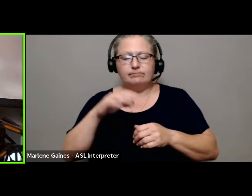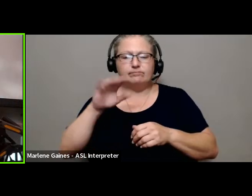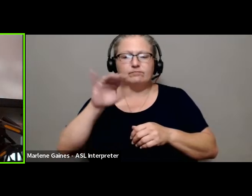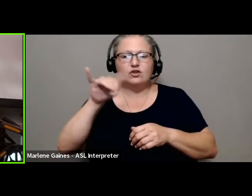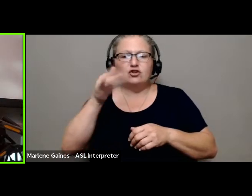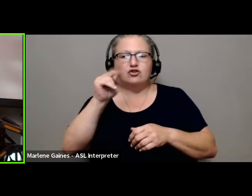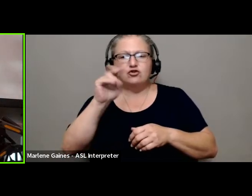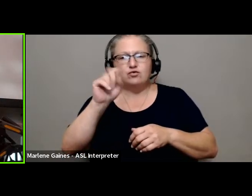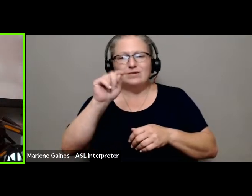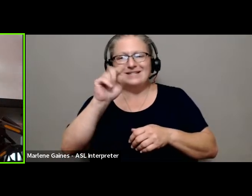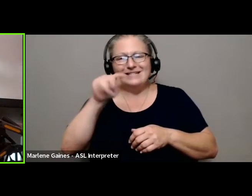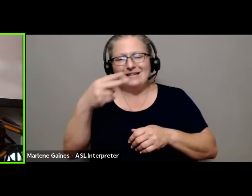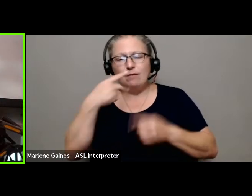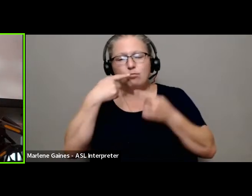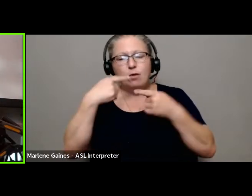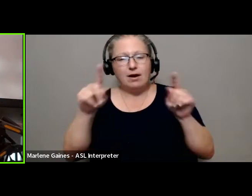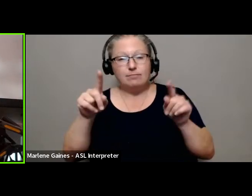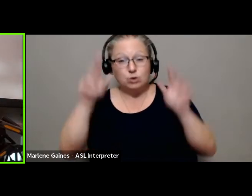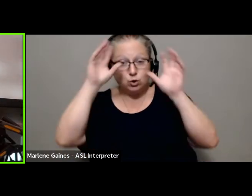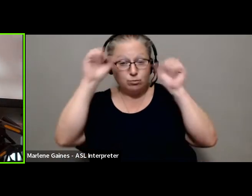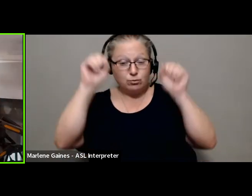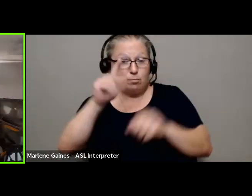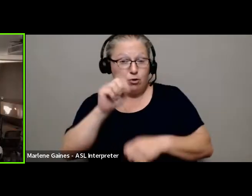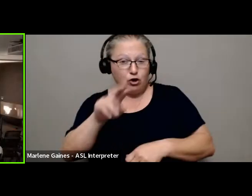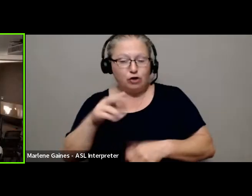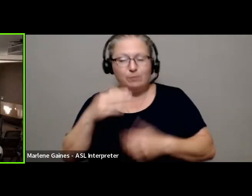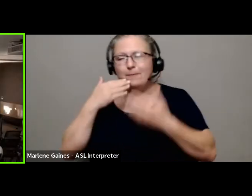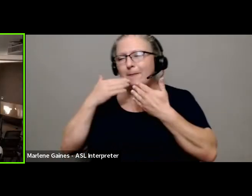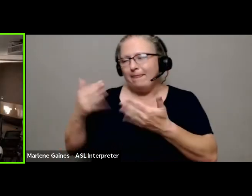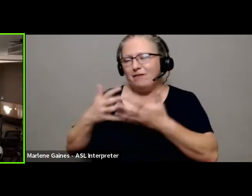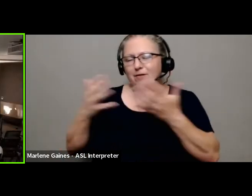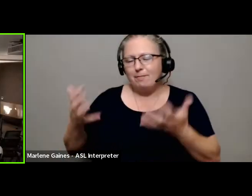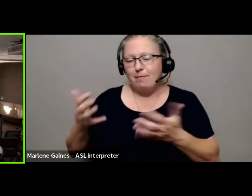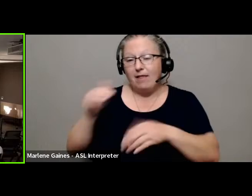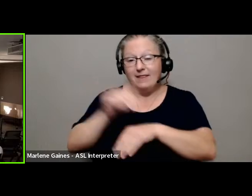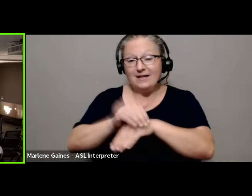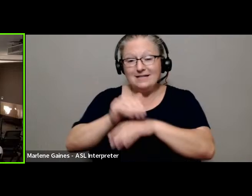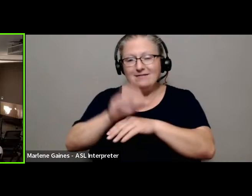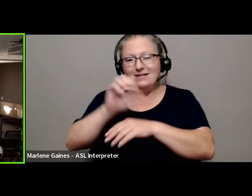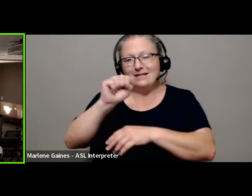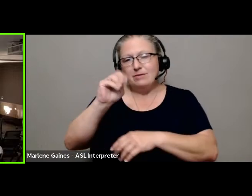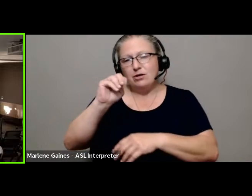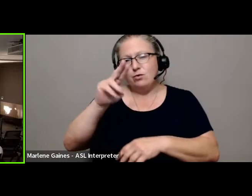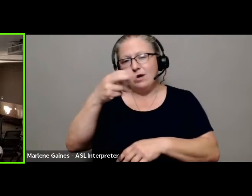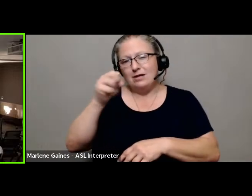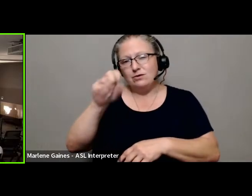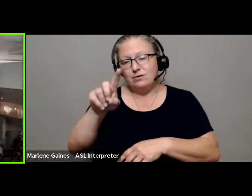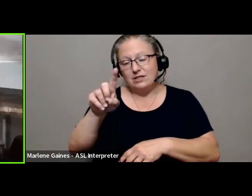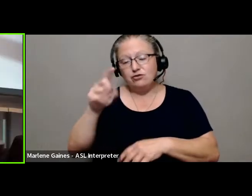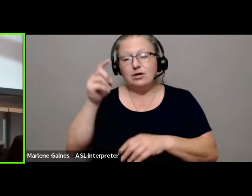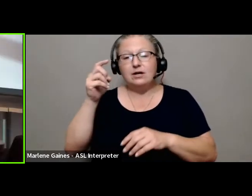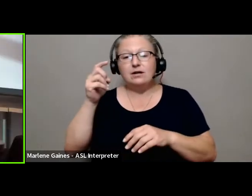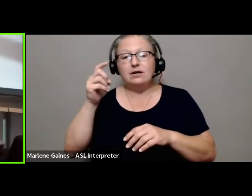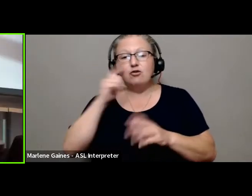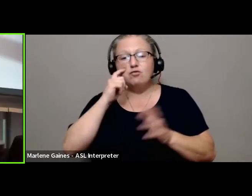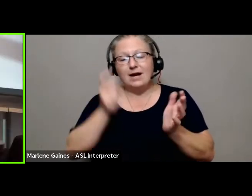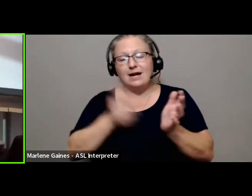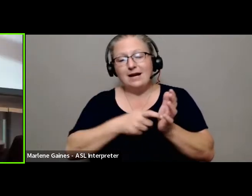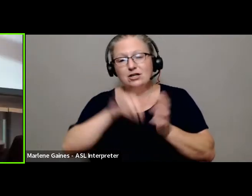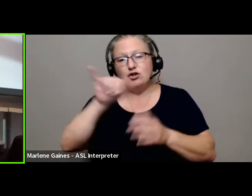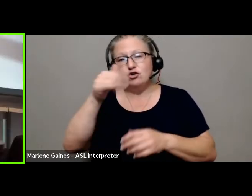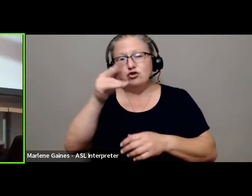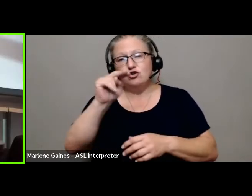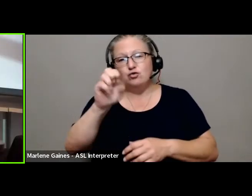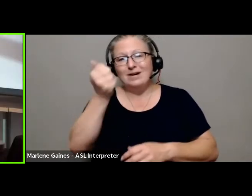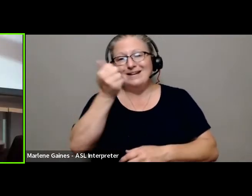Juneteenth proclamation. Superintendent Booker. Thank you very much. This evening, San Mateo Union High School District is recognizing